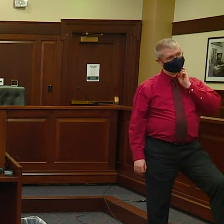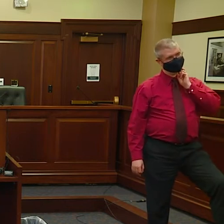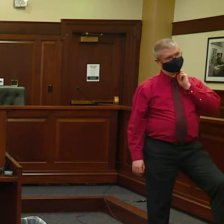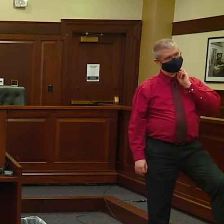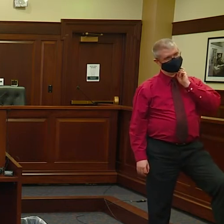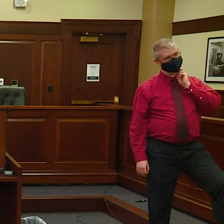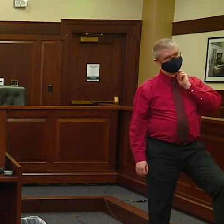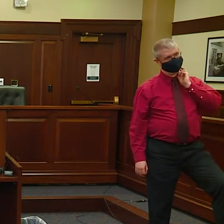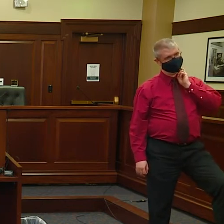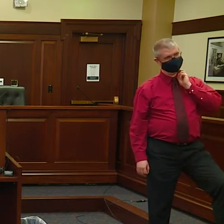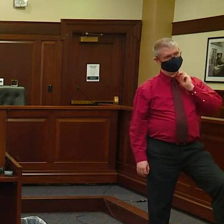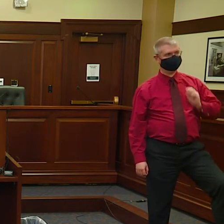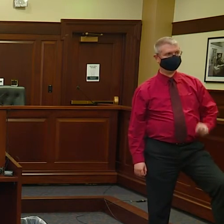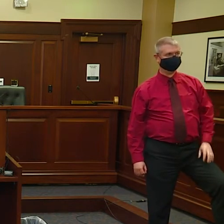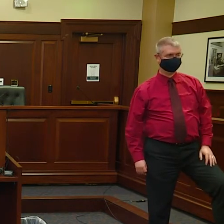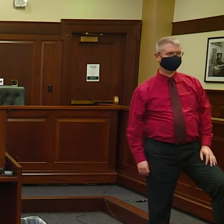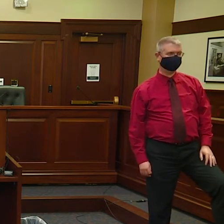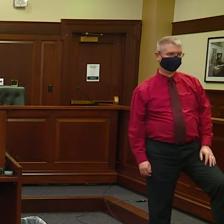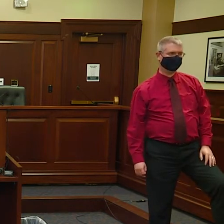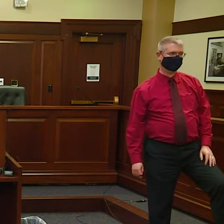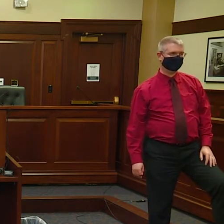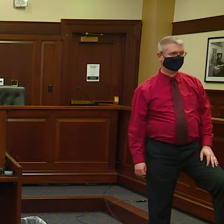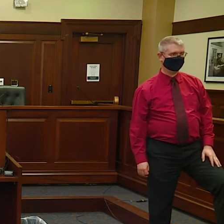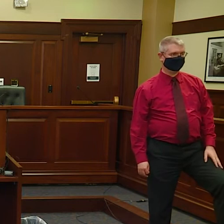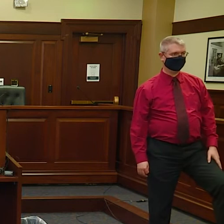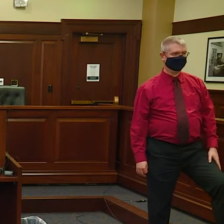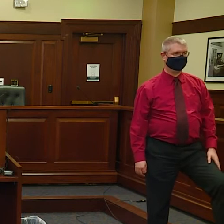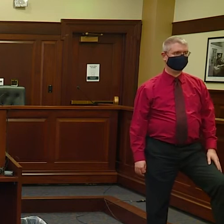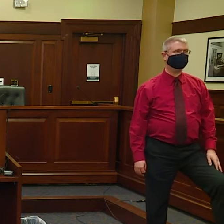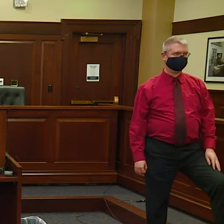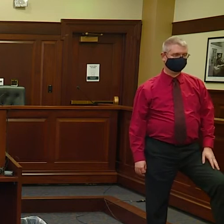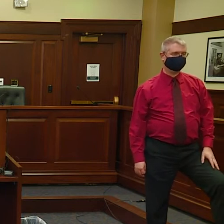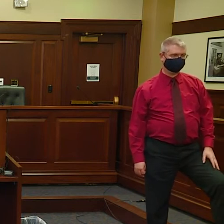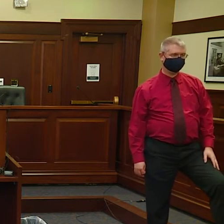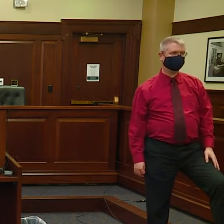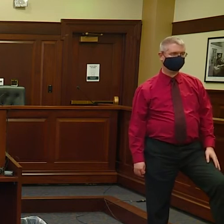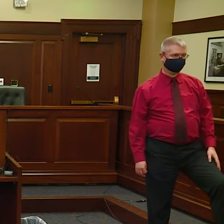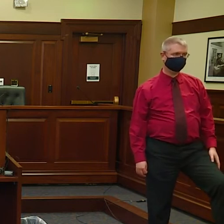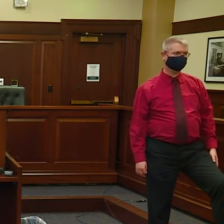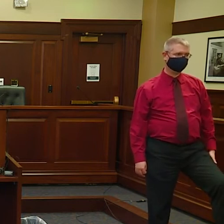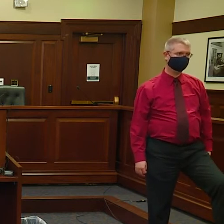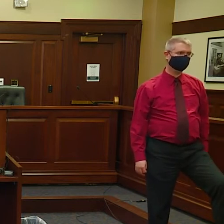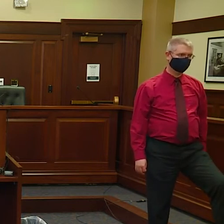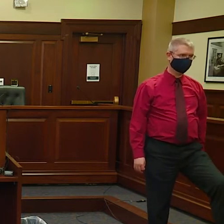I can do it. It usually takes me a while to get into the mindset of it. Figure it out.